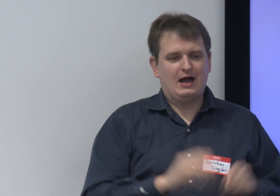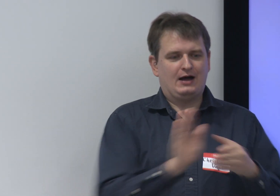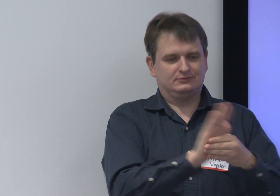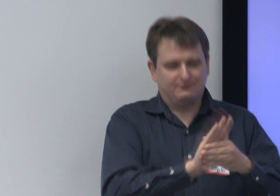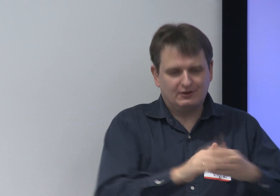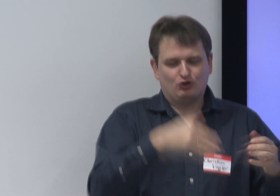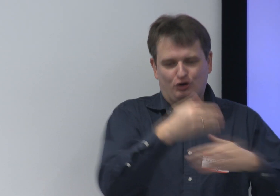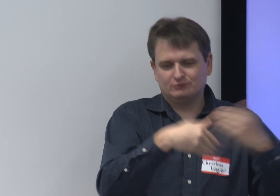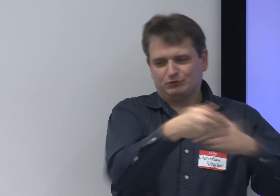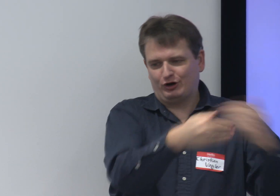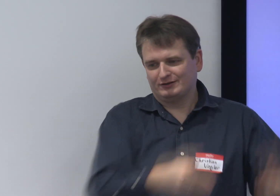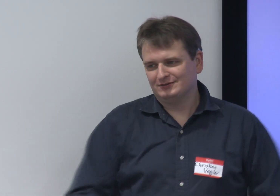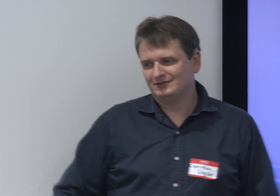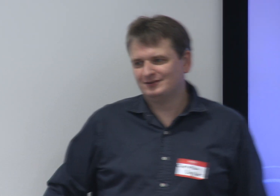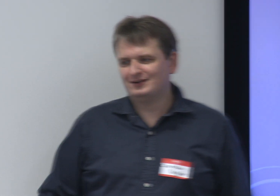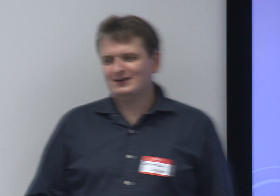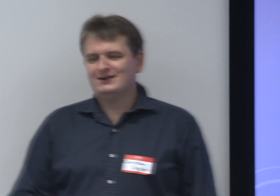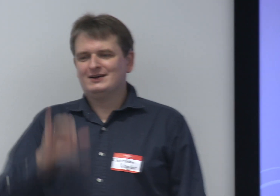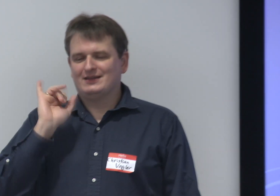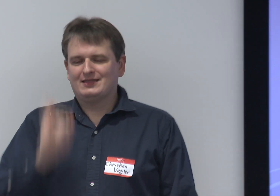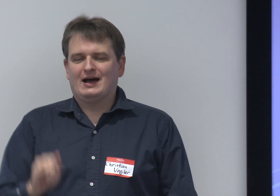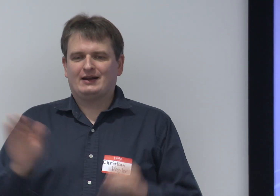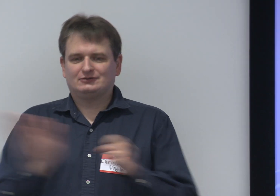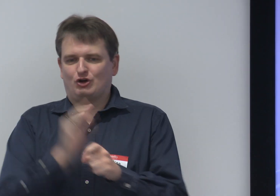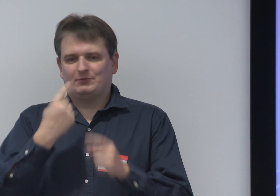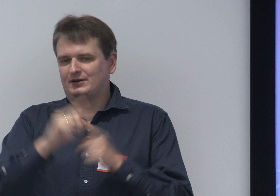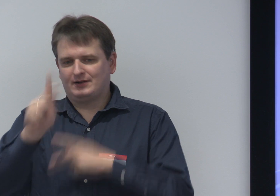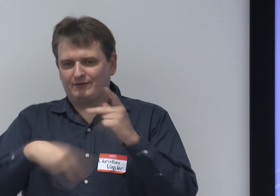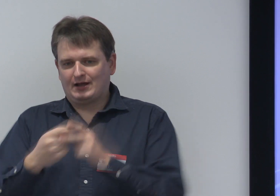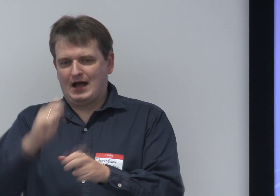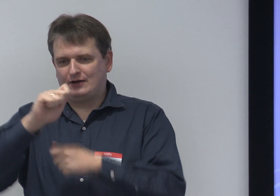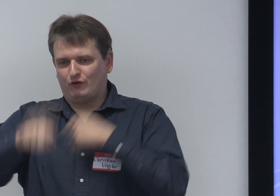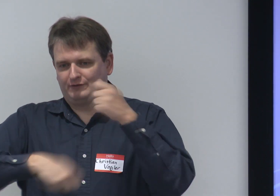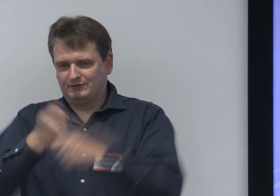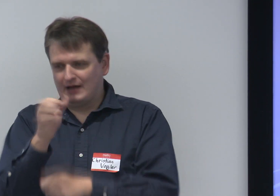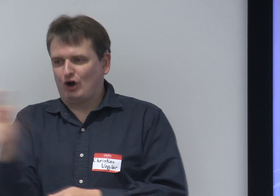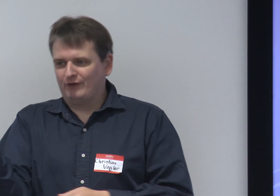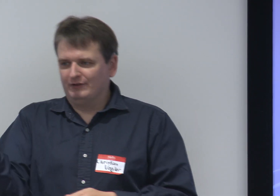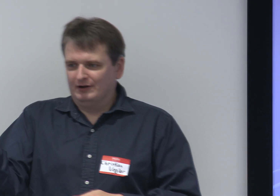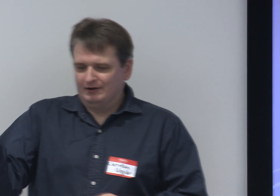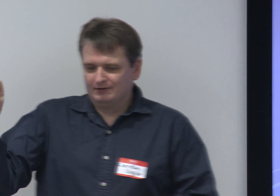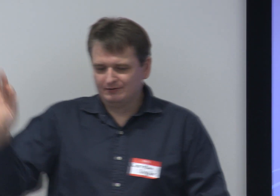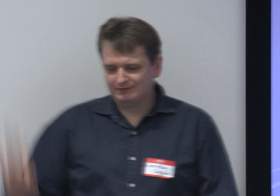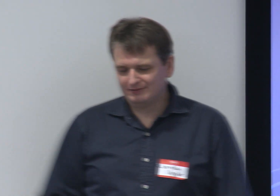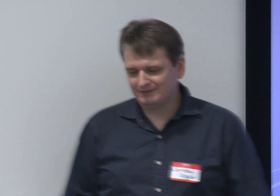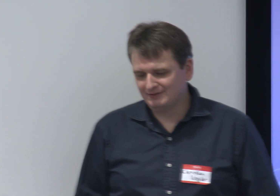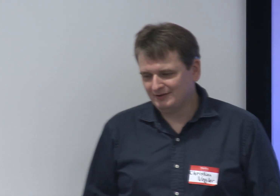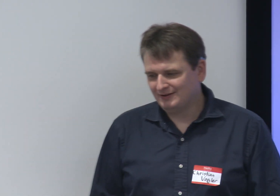It's a synchronous process, and it goes along with the audio input, and sometimes there's a